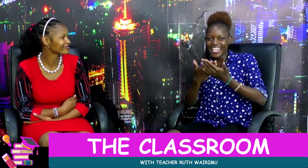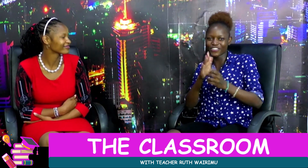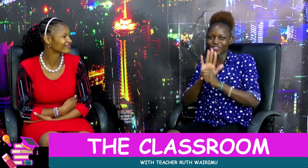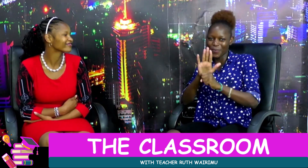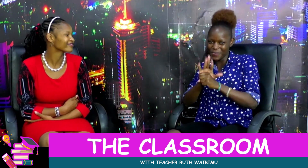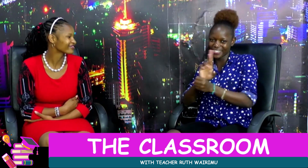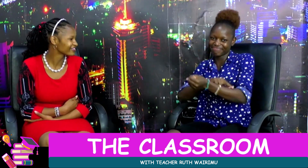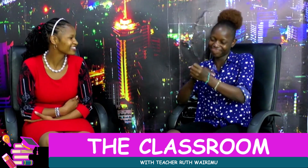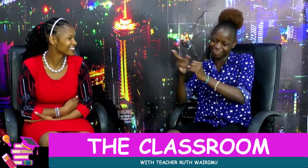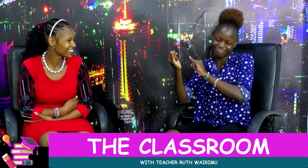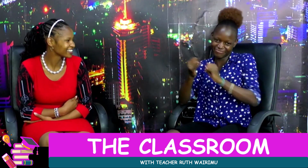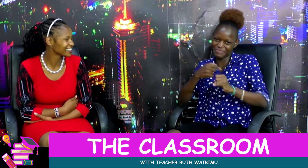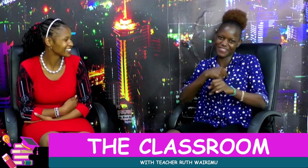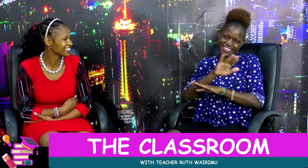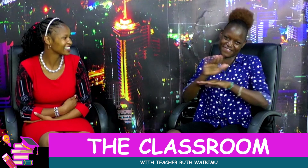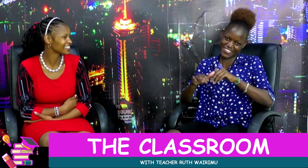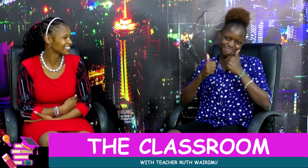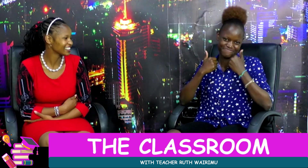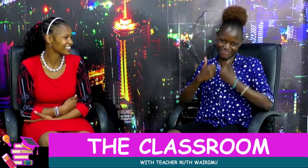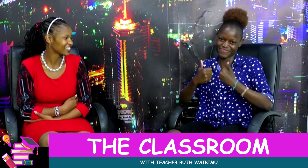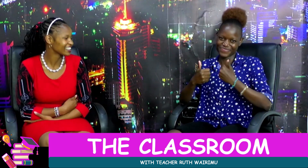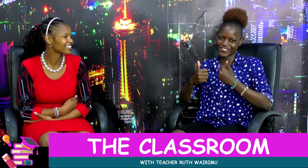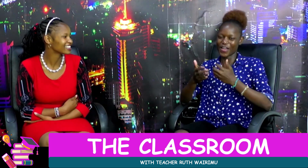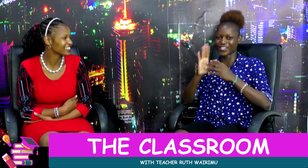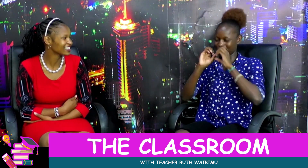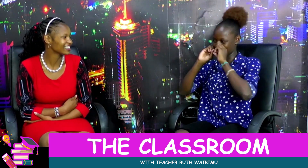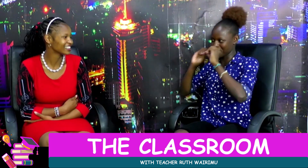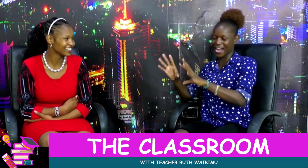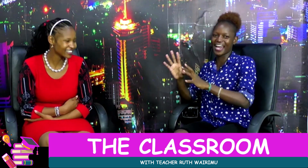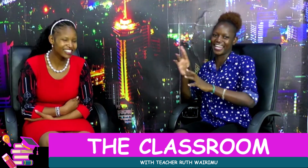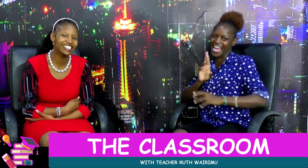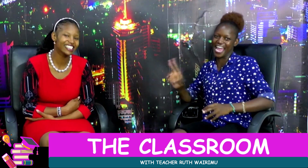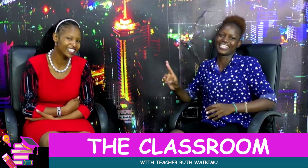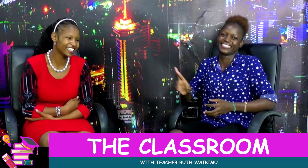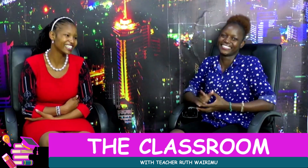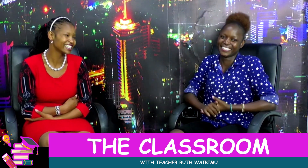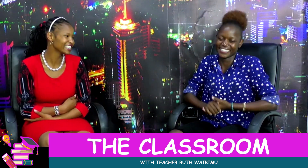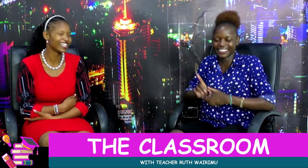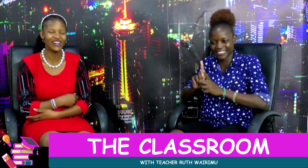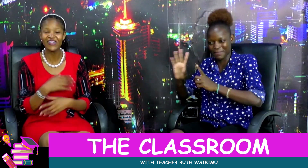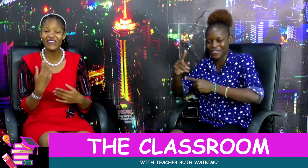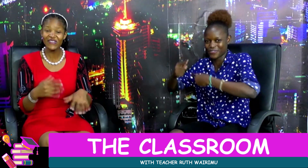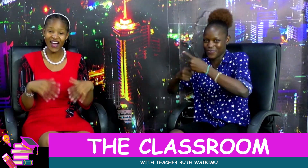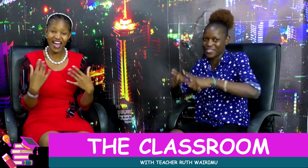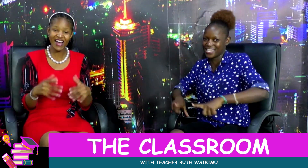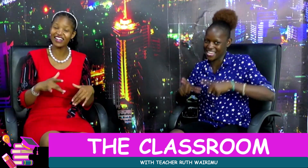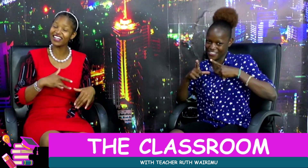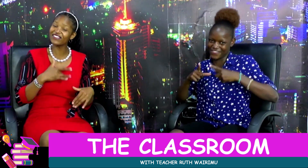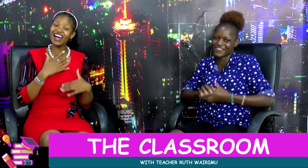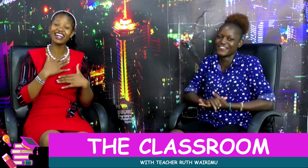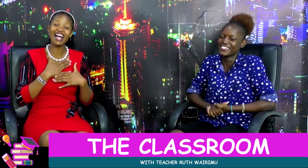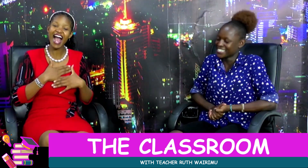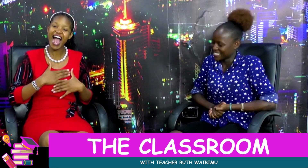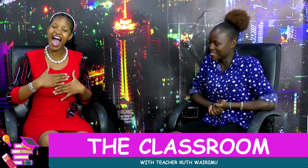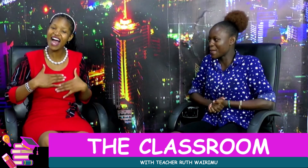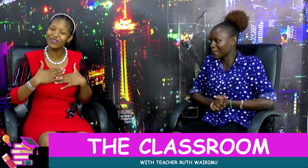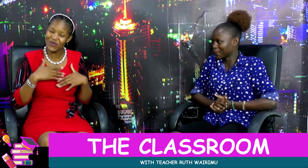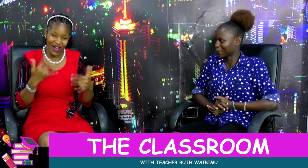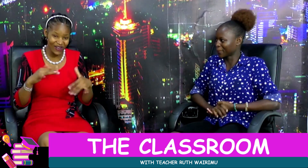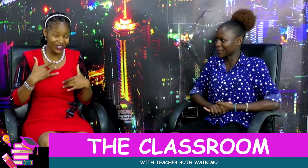hearing people as well. And we now have a platform to share our concerns. Thank you so much, Ruth, and may God